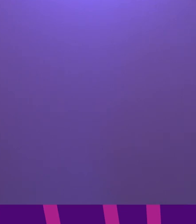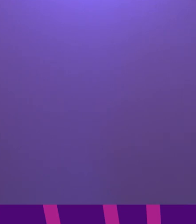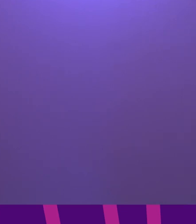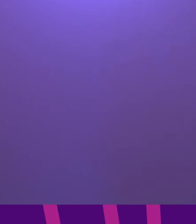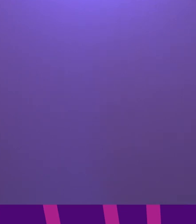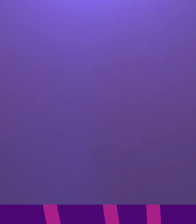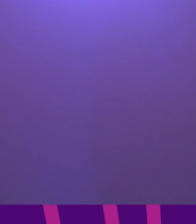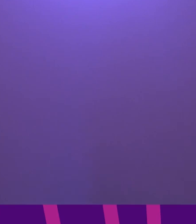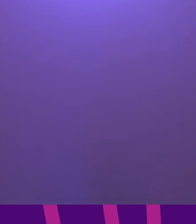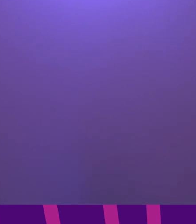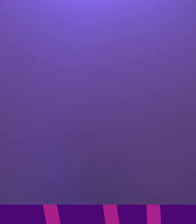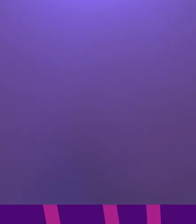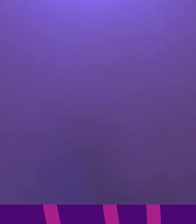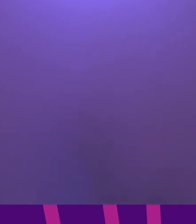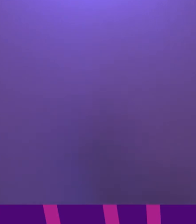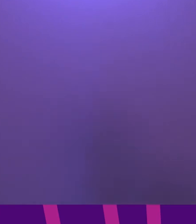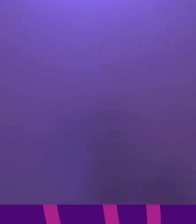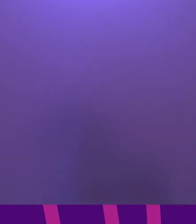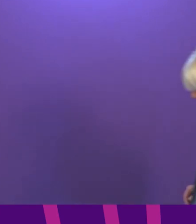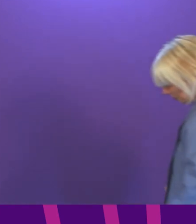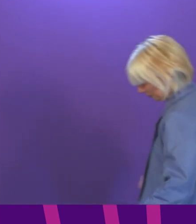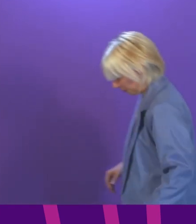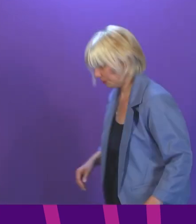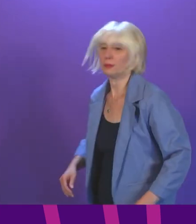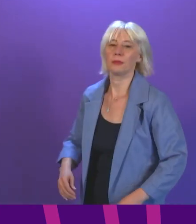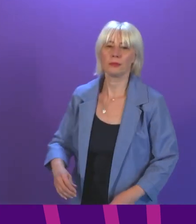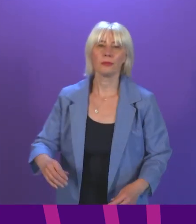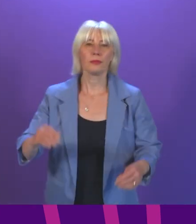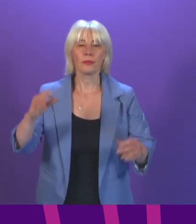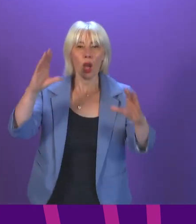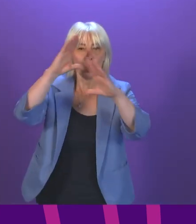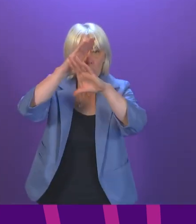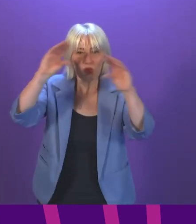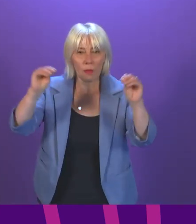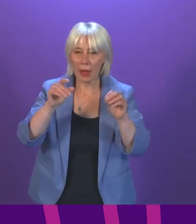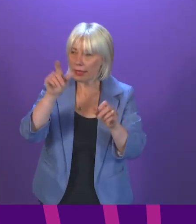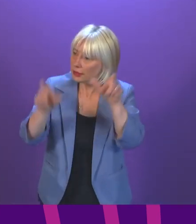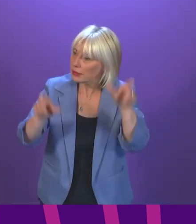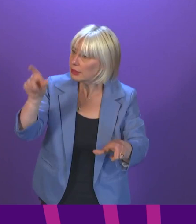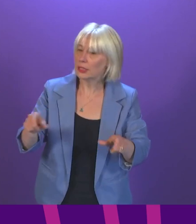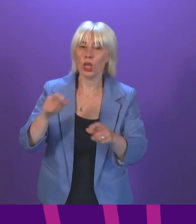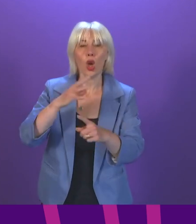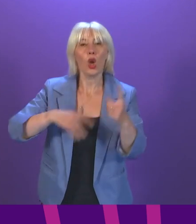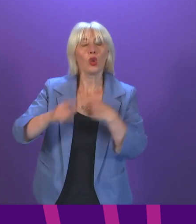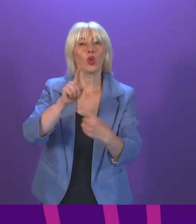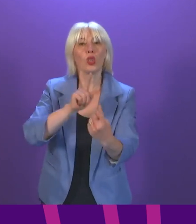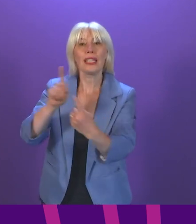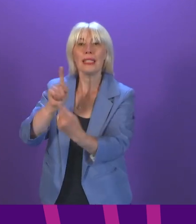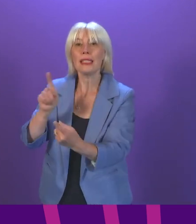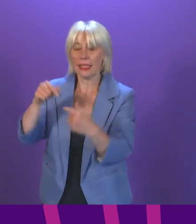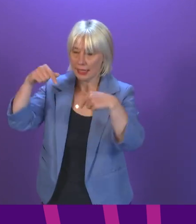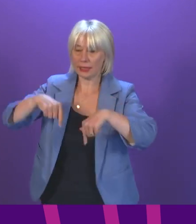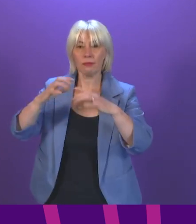Thank you. Can I remind members that social distancing measures are in place in the Chamber and across the Holyrood campus